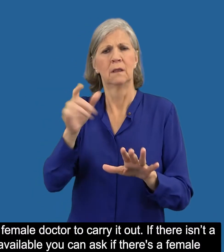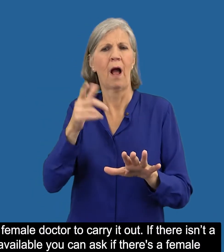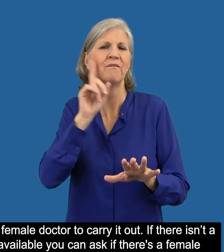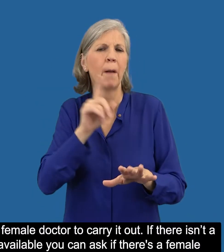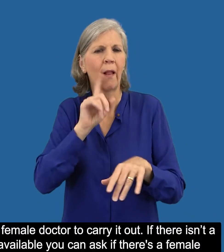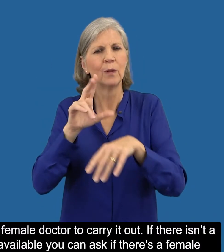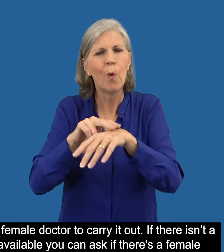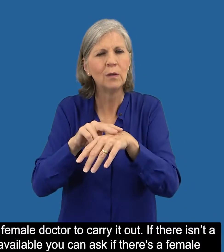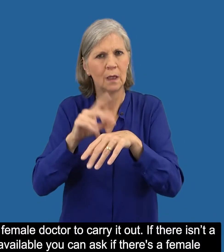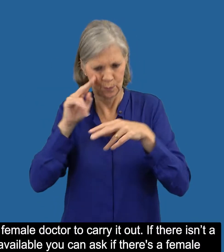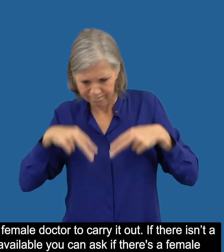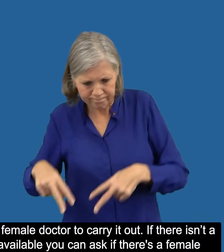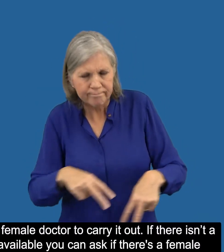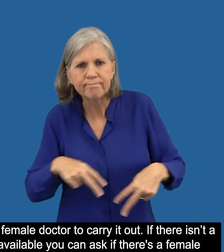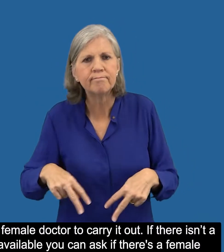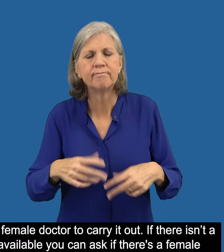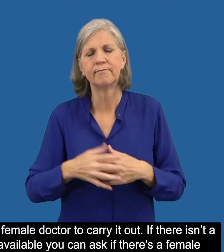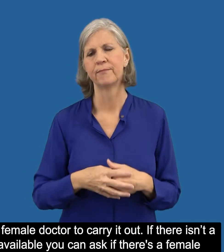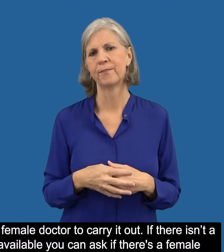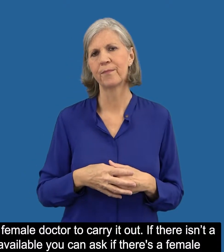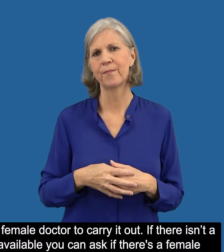You can ask for a female doctor to carry it out.